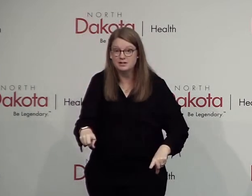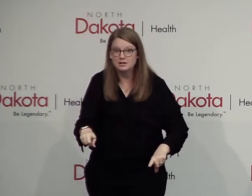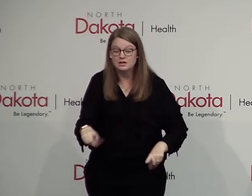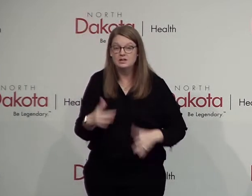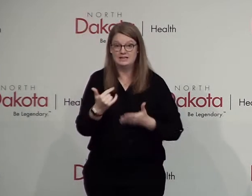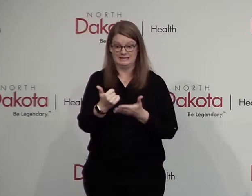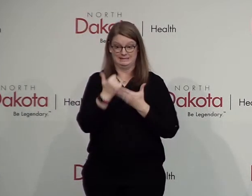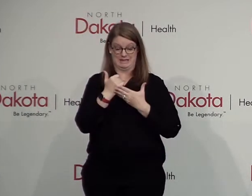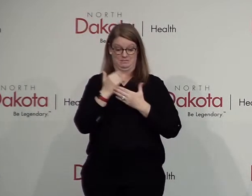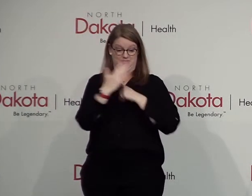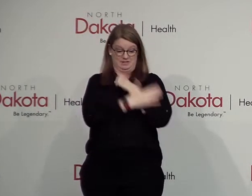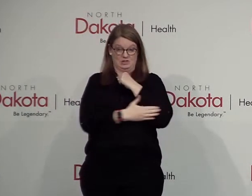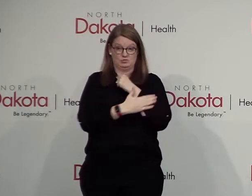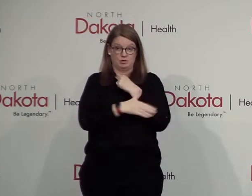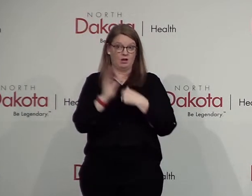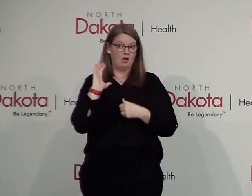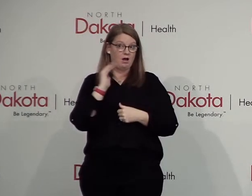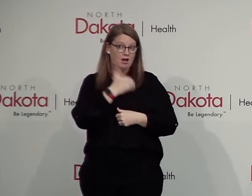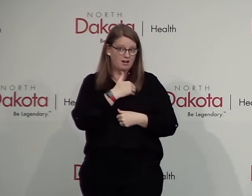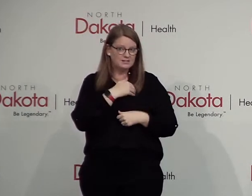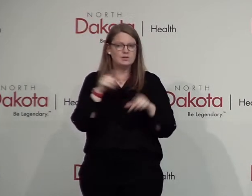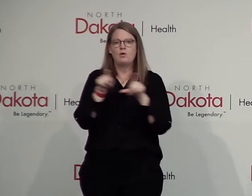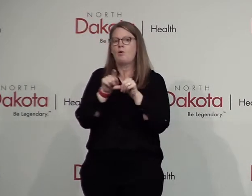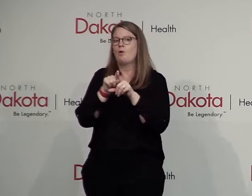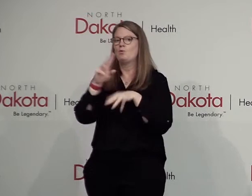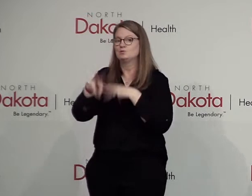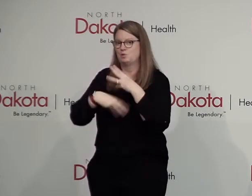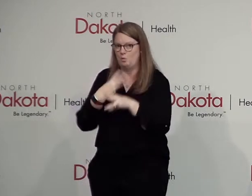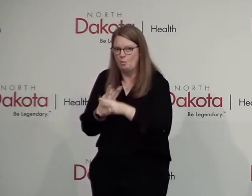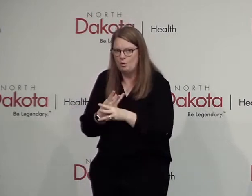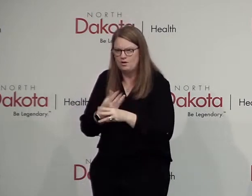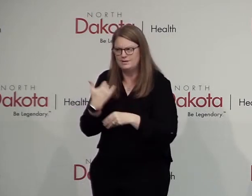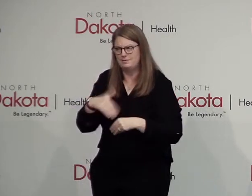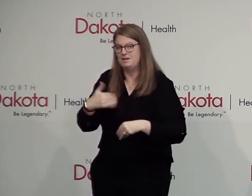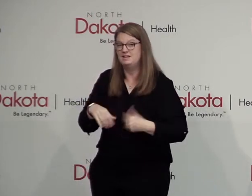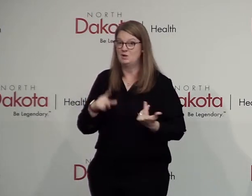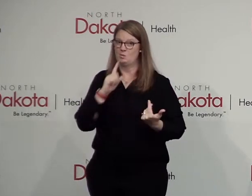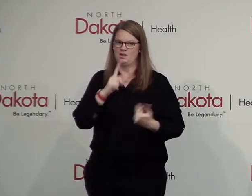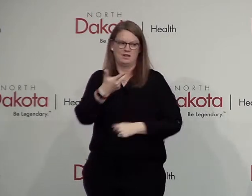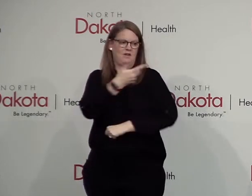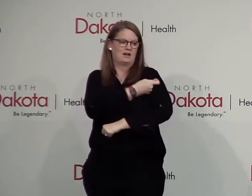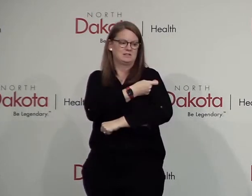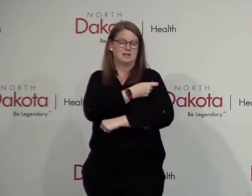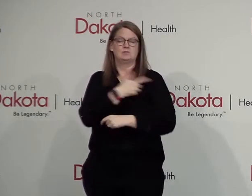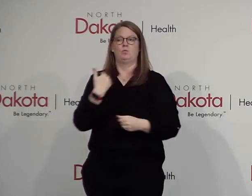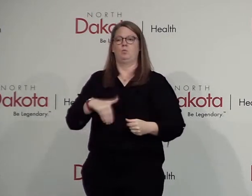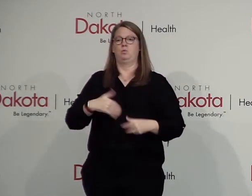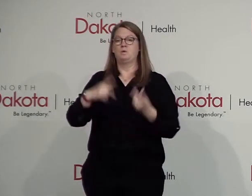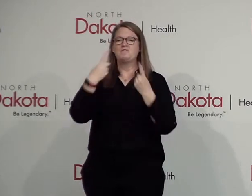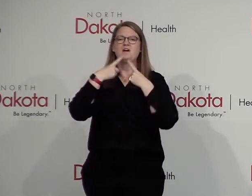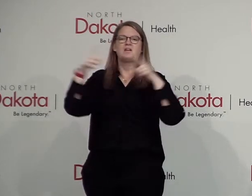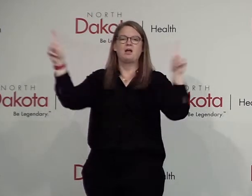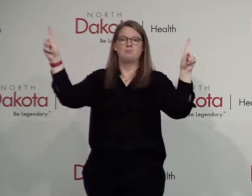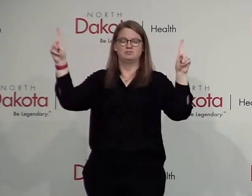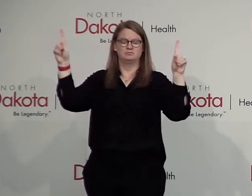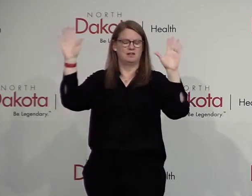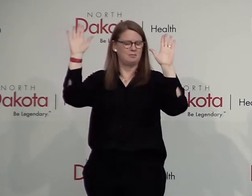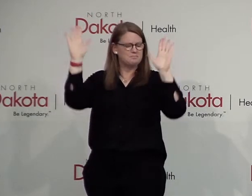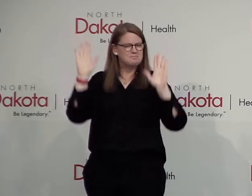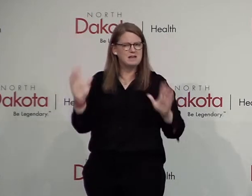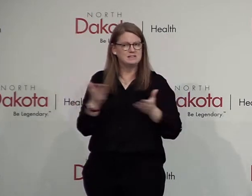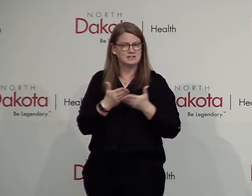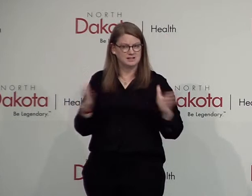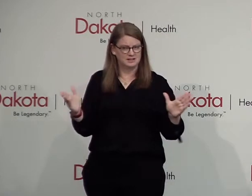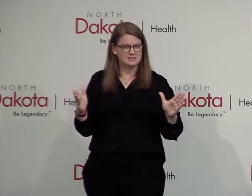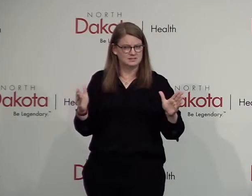world achieve things that had never been achieved in the history of humankind. And we need to be sometimes perhaps reminded